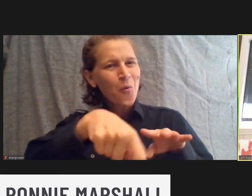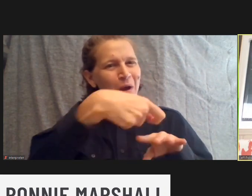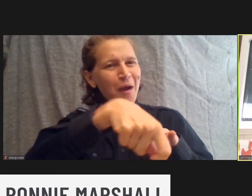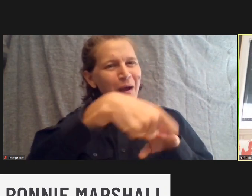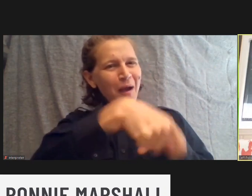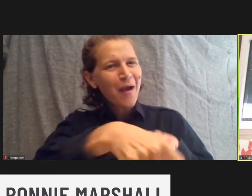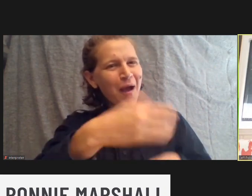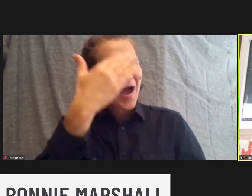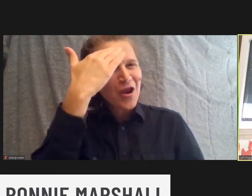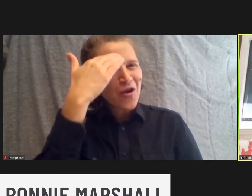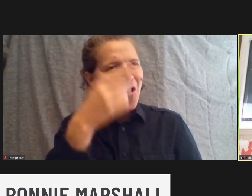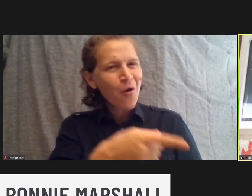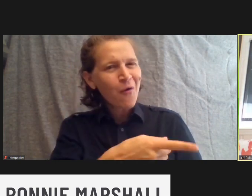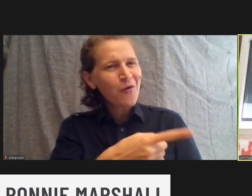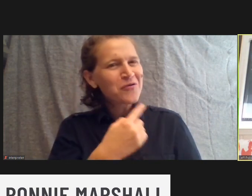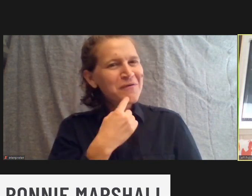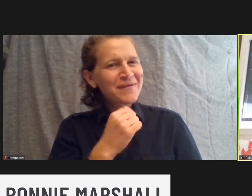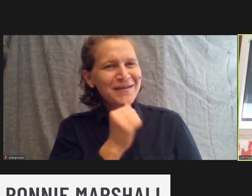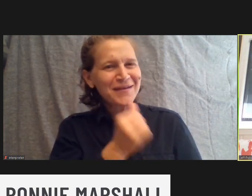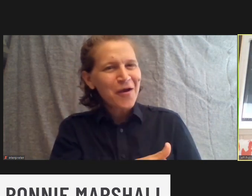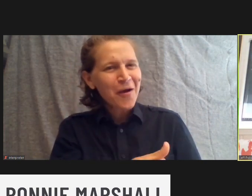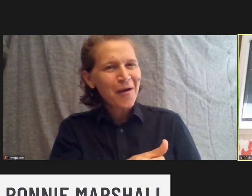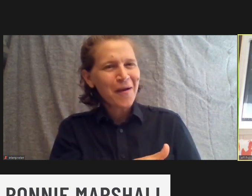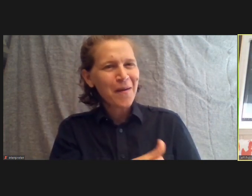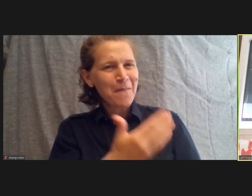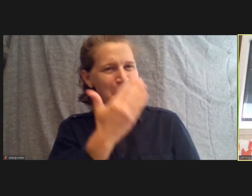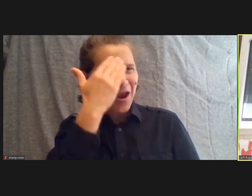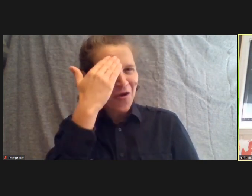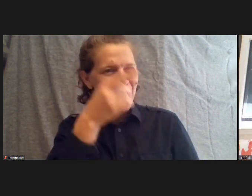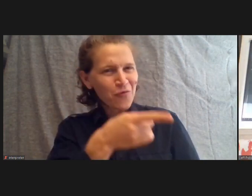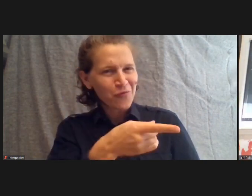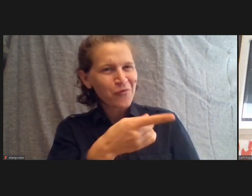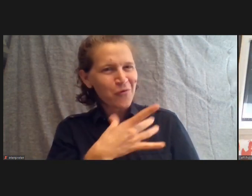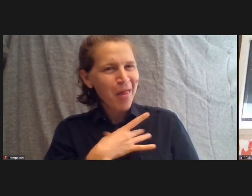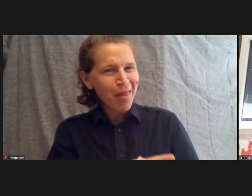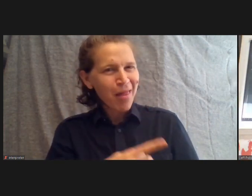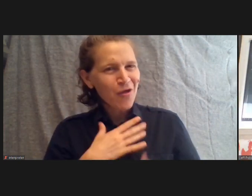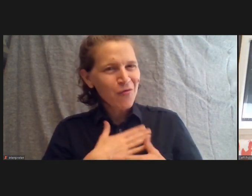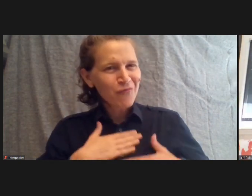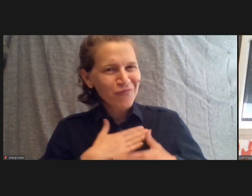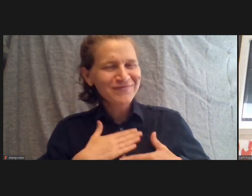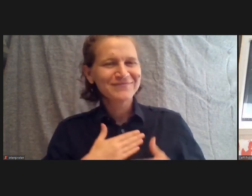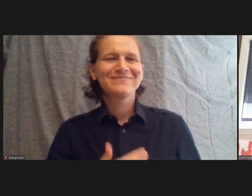I know. Thank you for that story. That was wonderful.